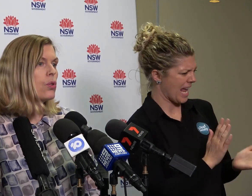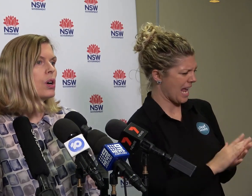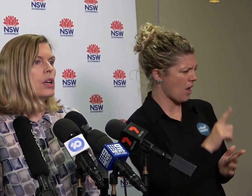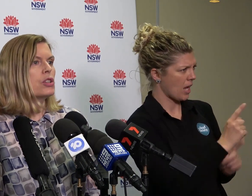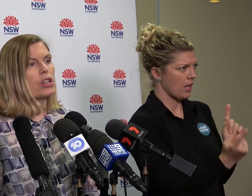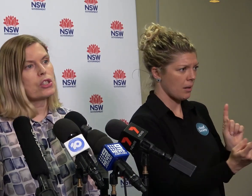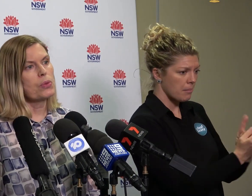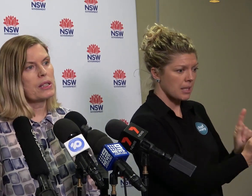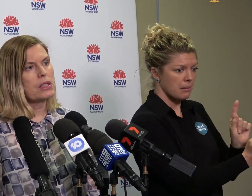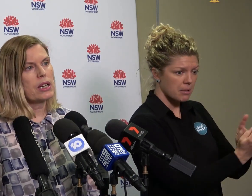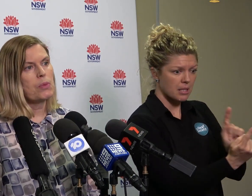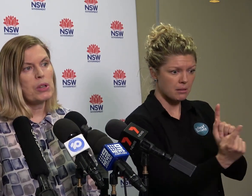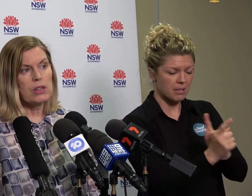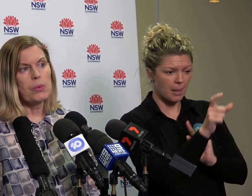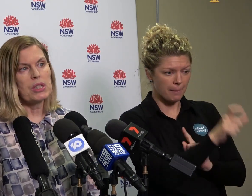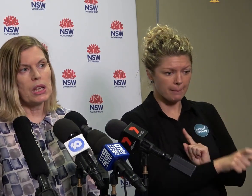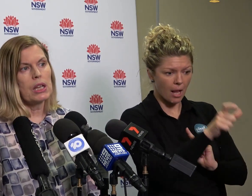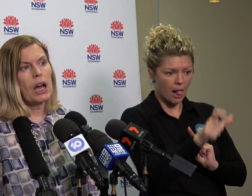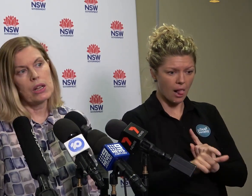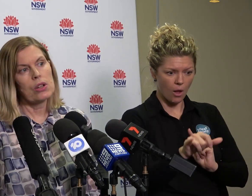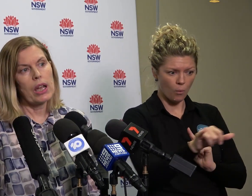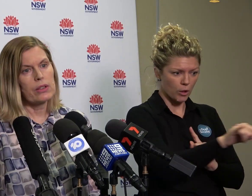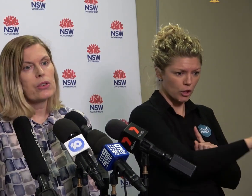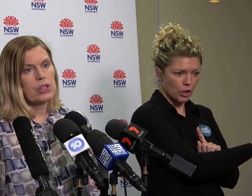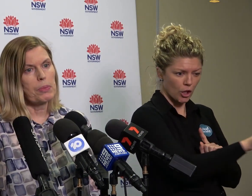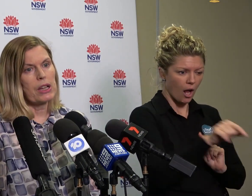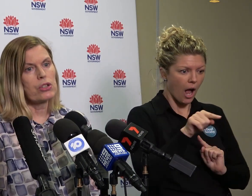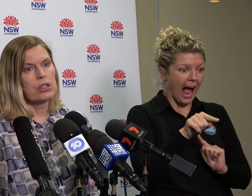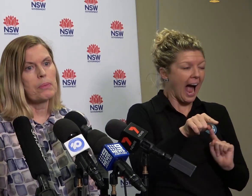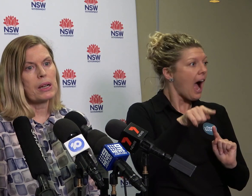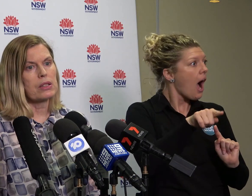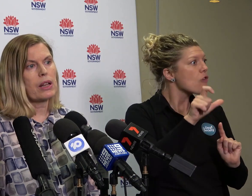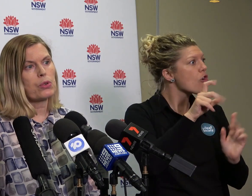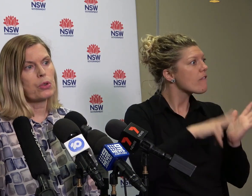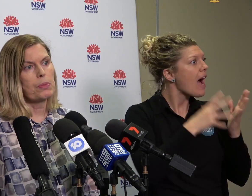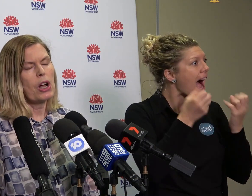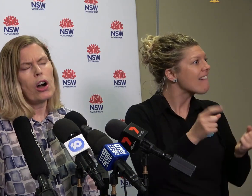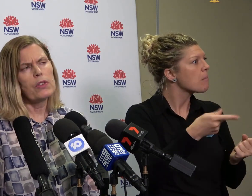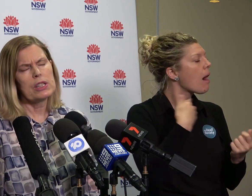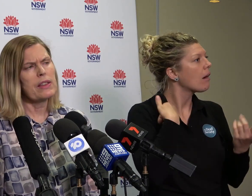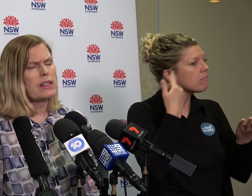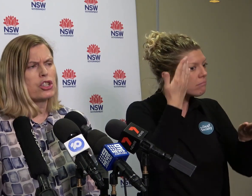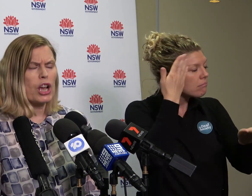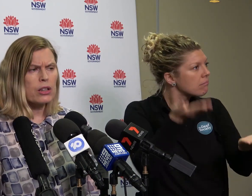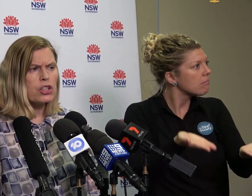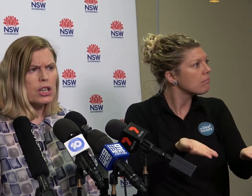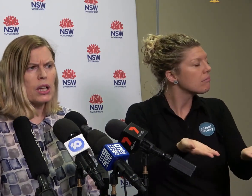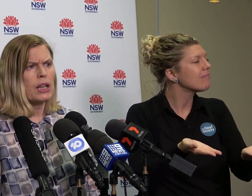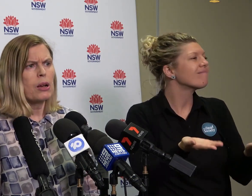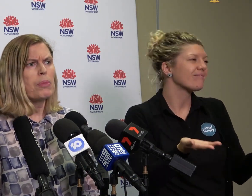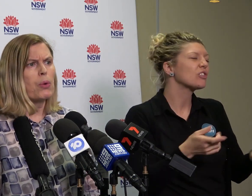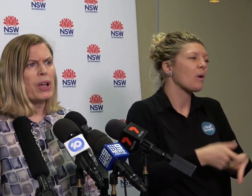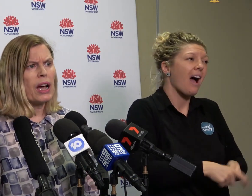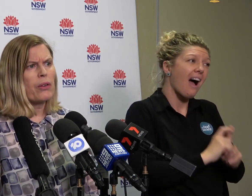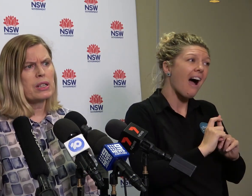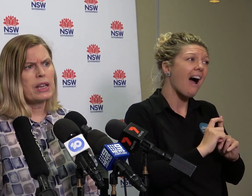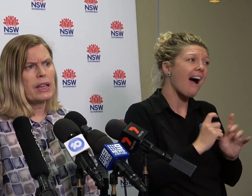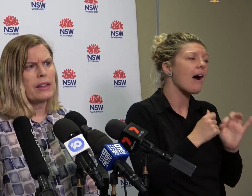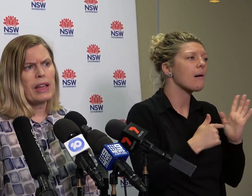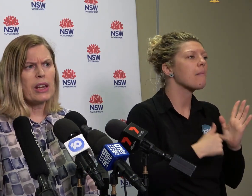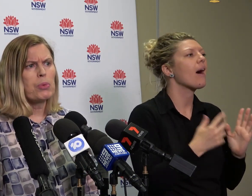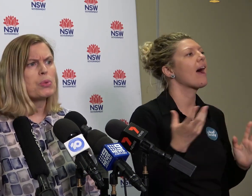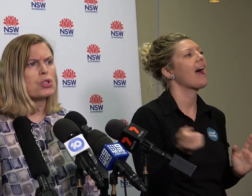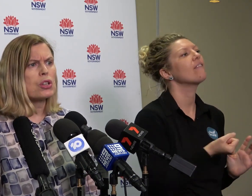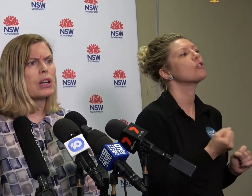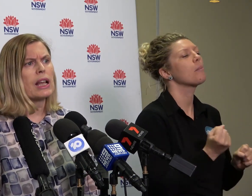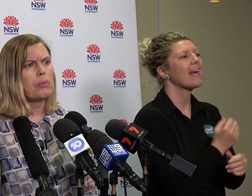he saw, just to ascertain whether there was any undiagnosed patients amongst that group. Obviously that's challenging, but we are